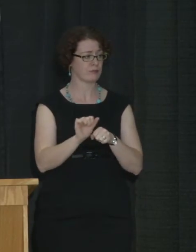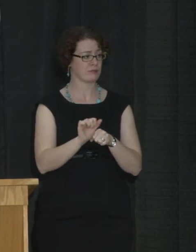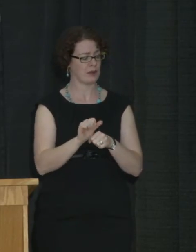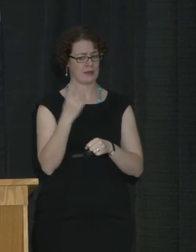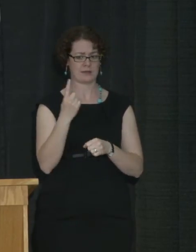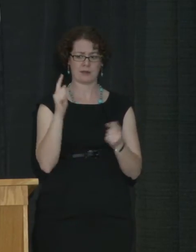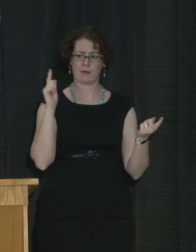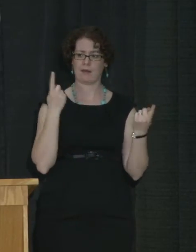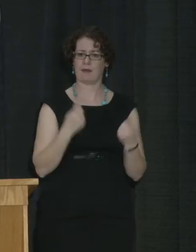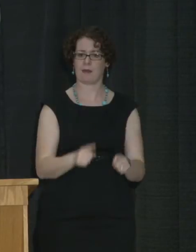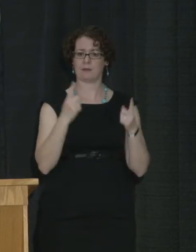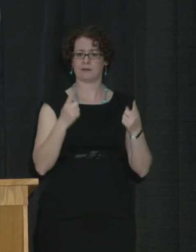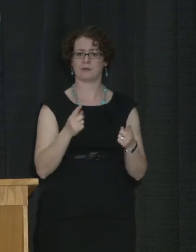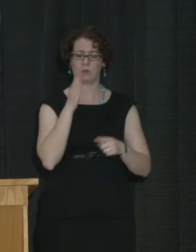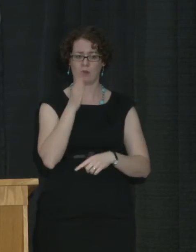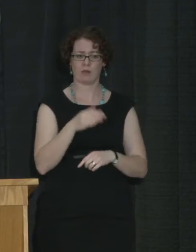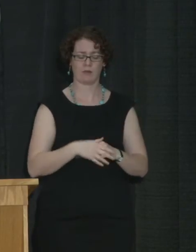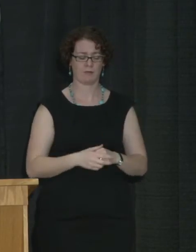something transformative happens.